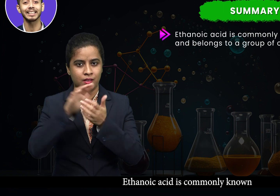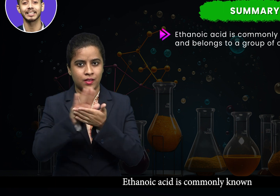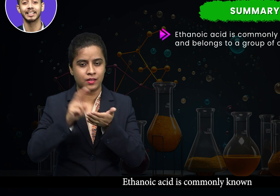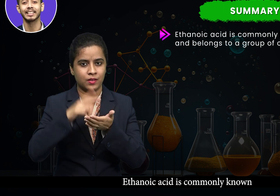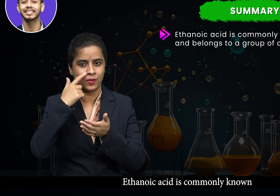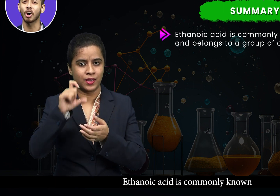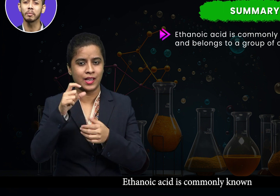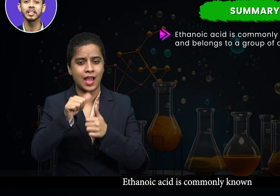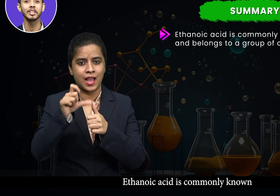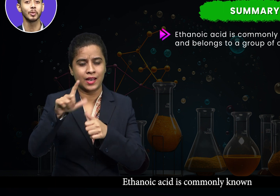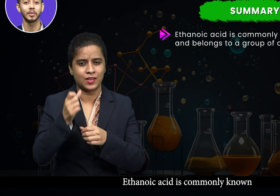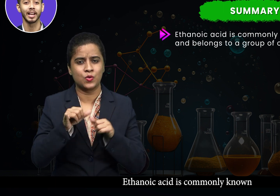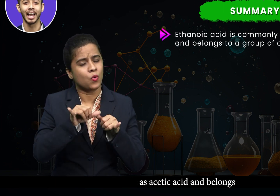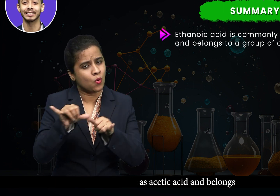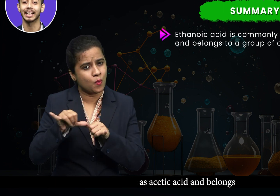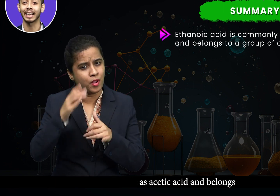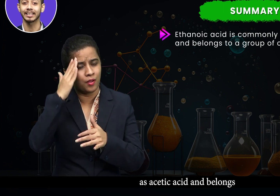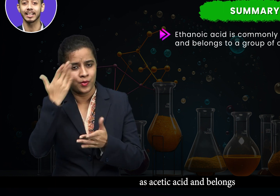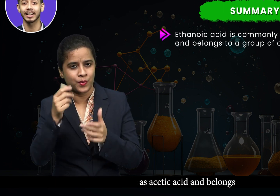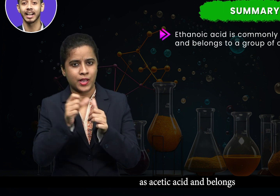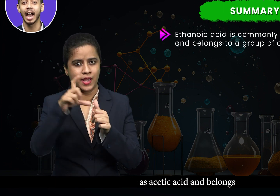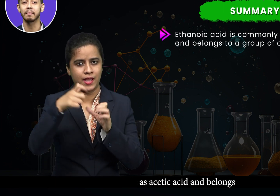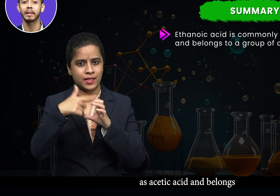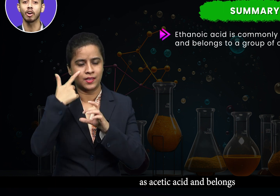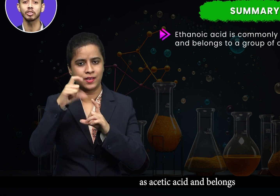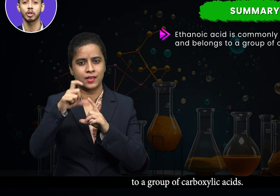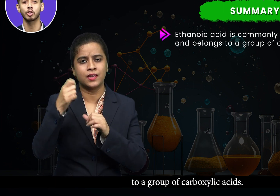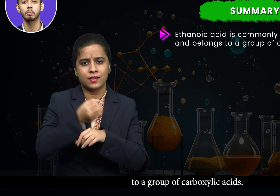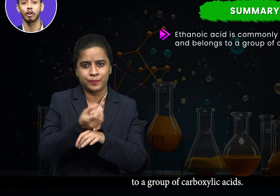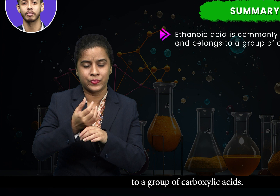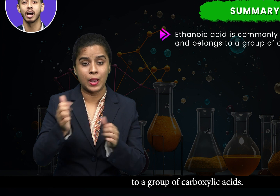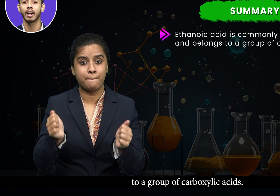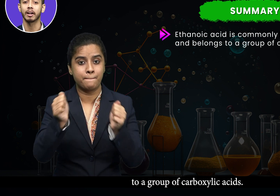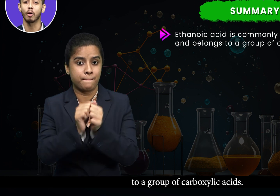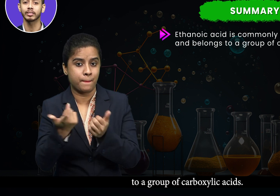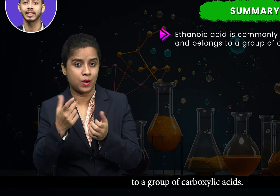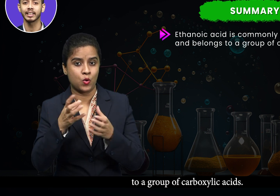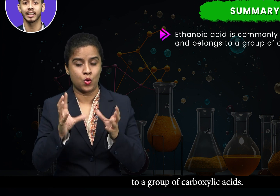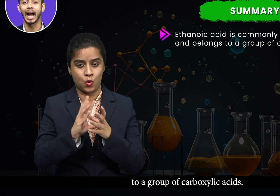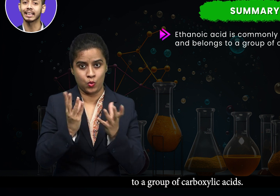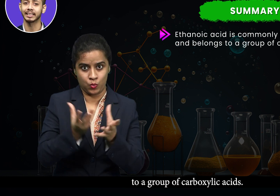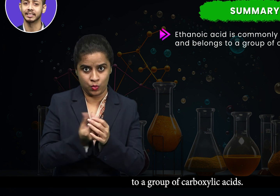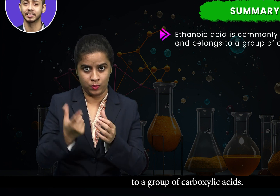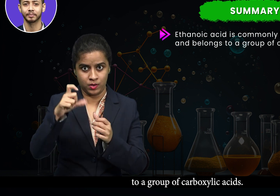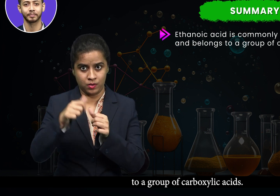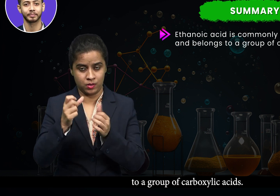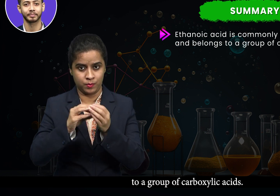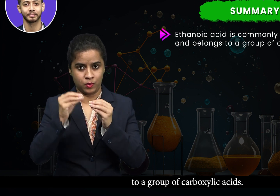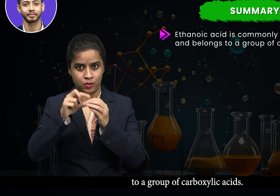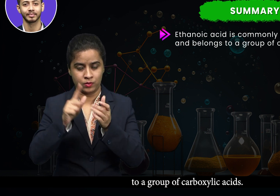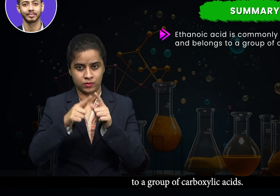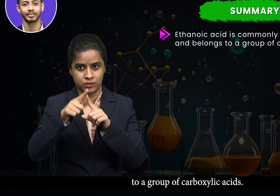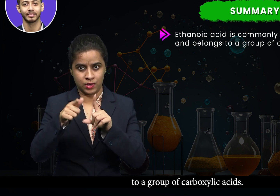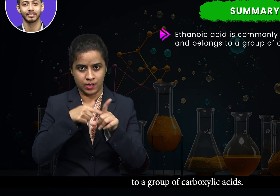Ethanoic acid is commonly known as the acetic acid and belongs to a group of carboxylic acids.